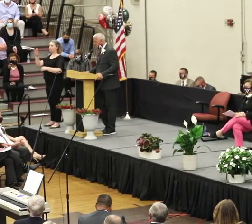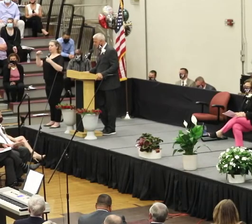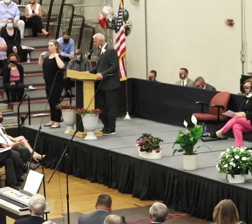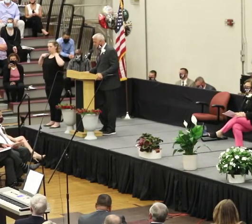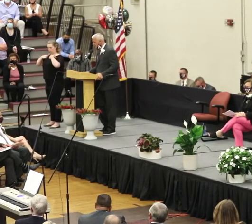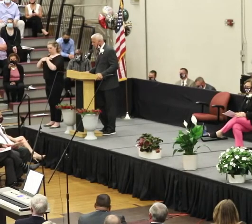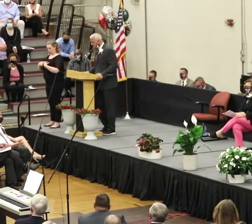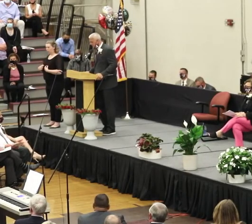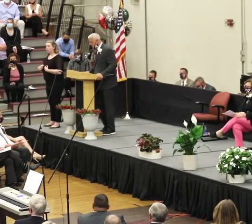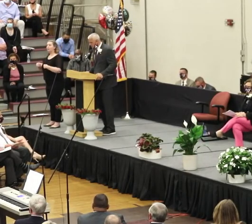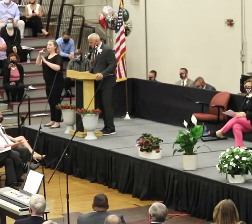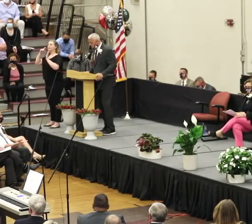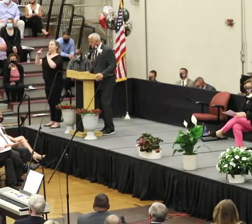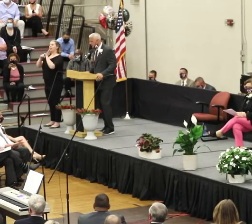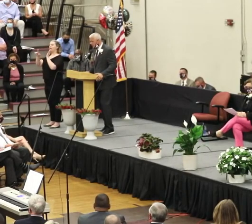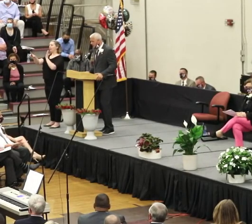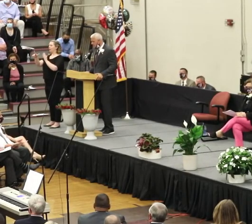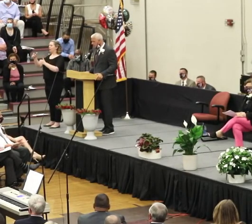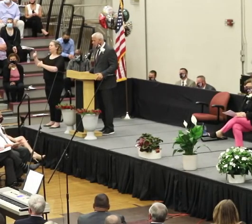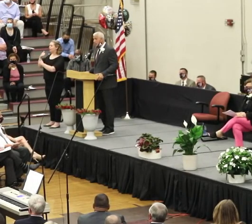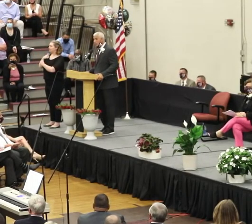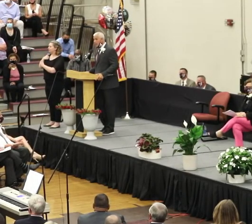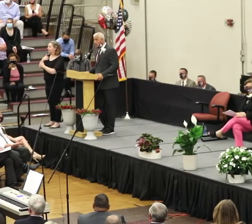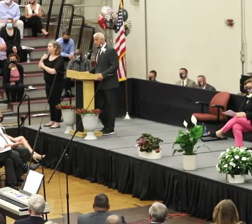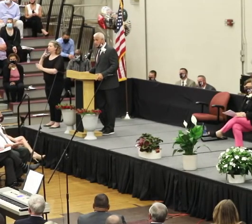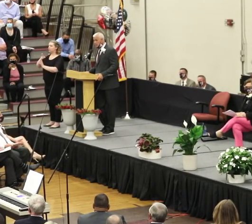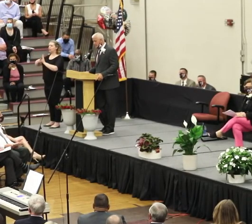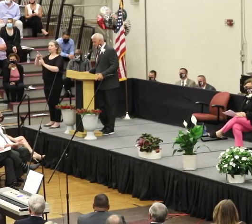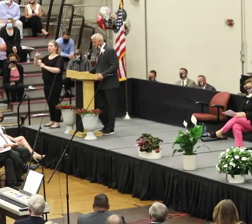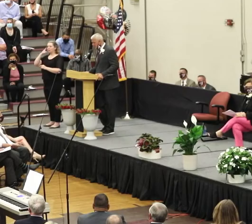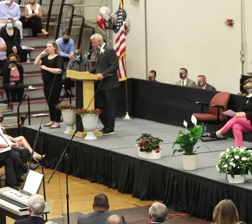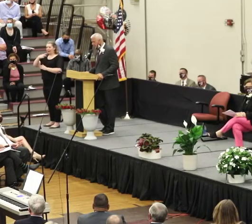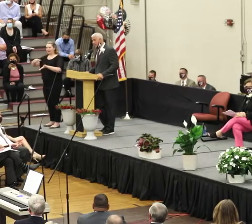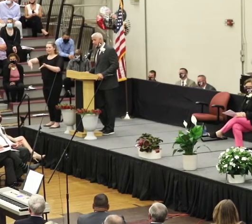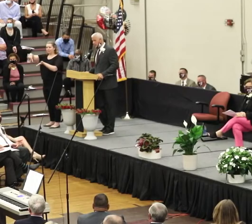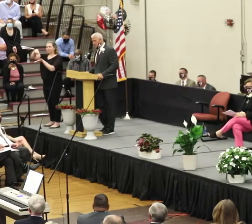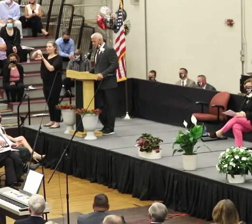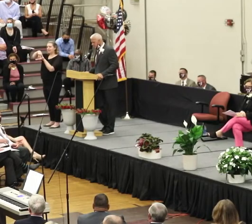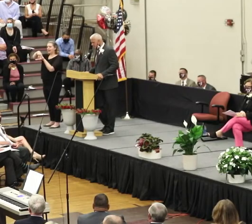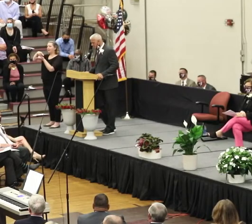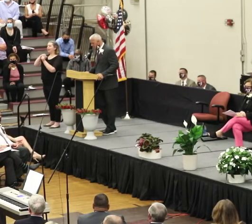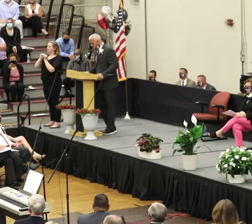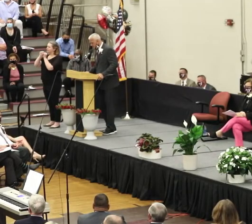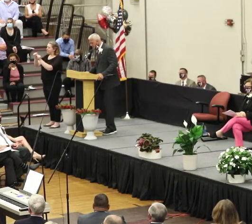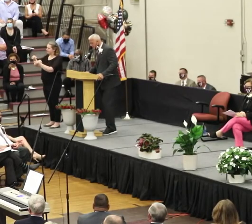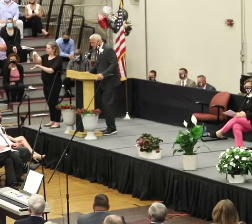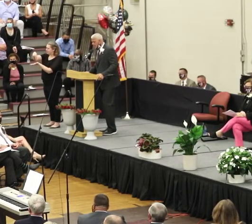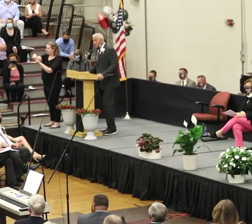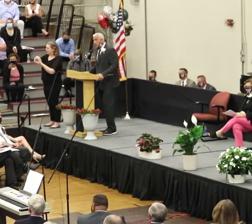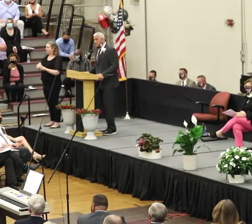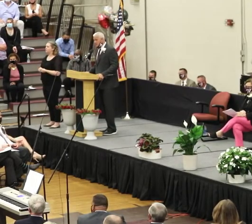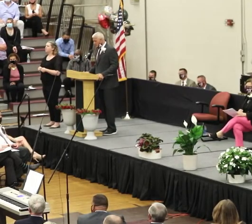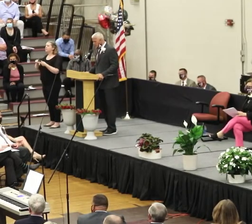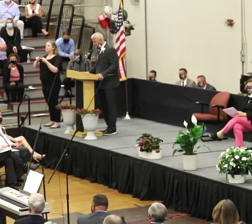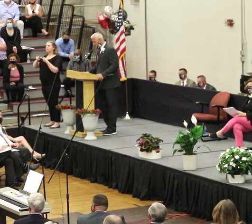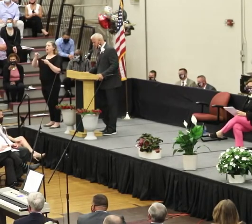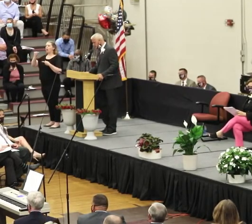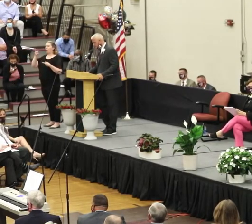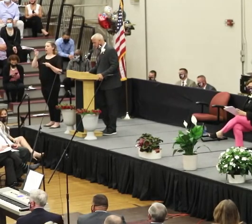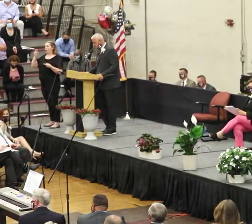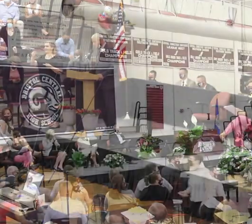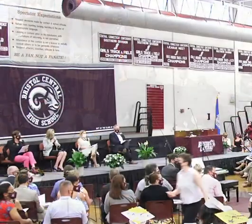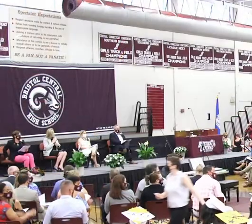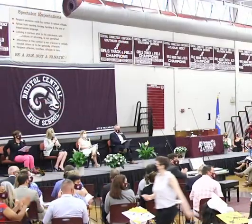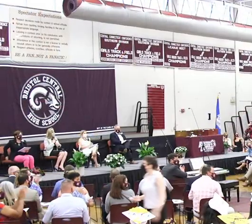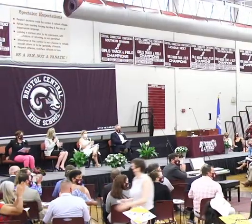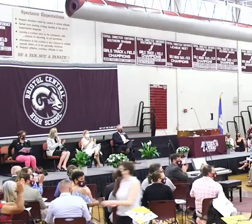tonight, signifying their intentions to serve our country. When I call you, please stand and remain standing. Austin Frev.